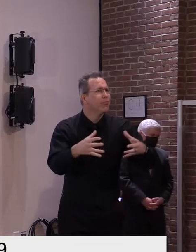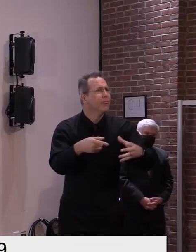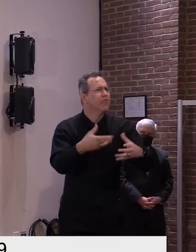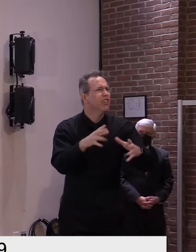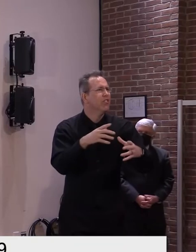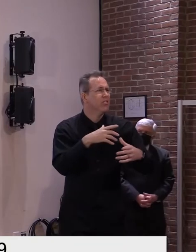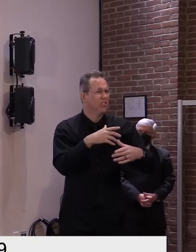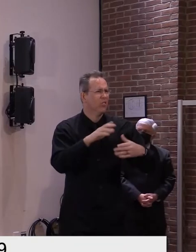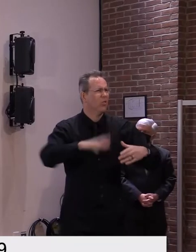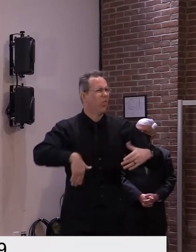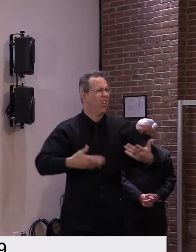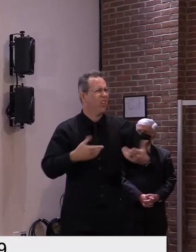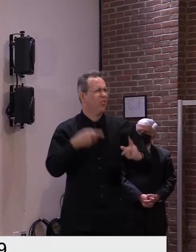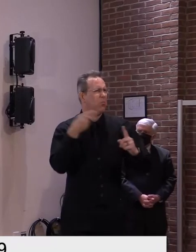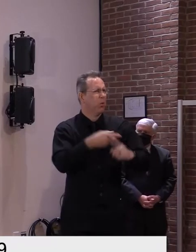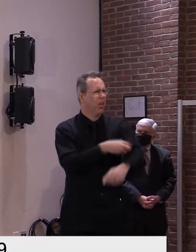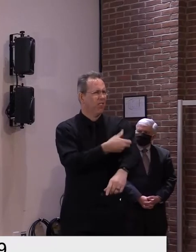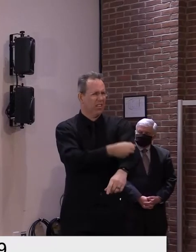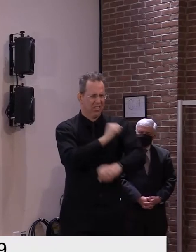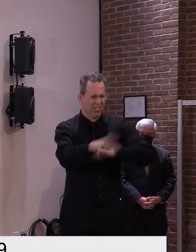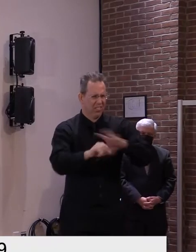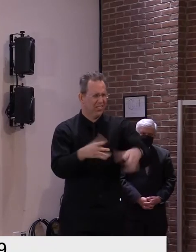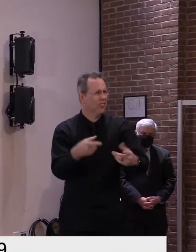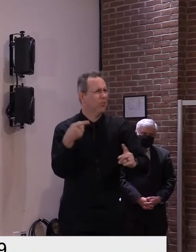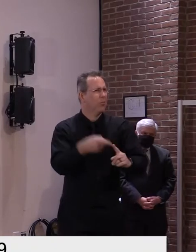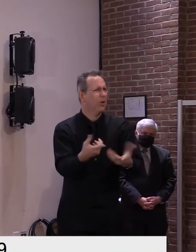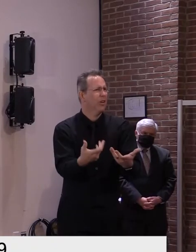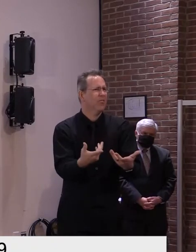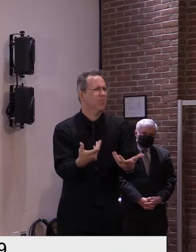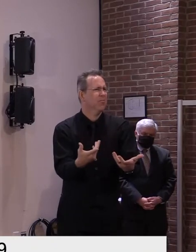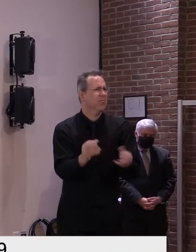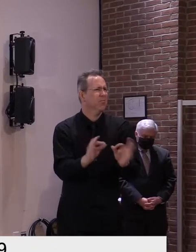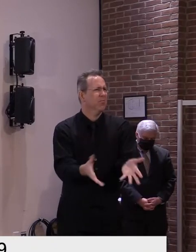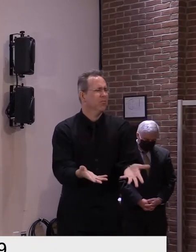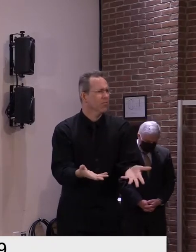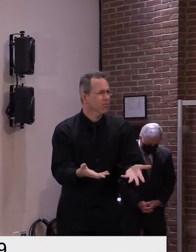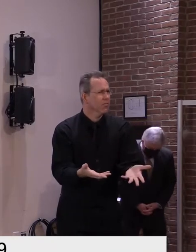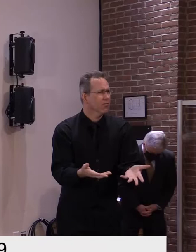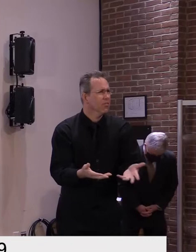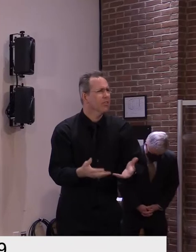a month late. So that's why it's so important for us